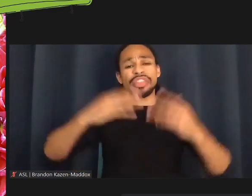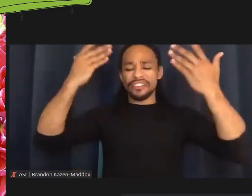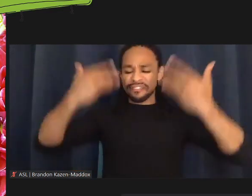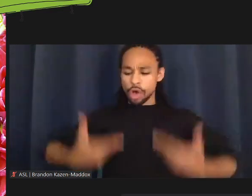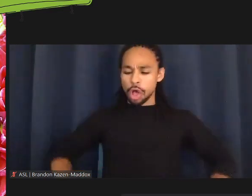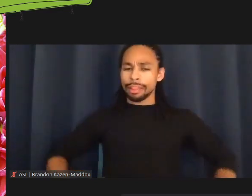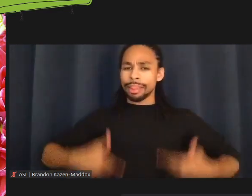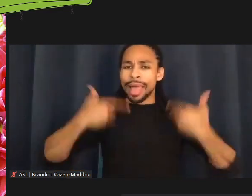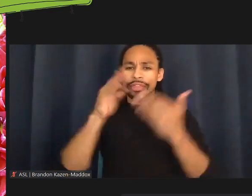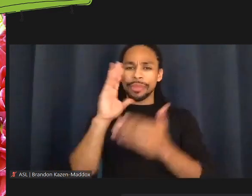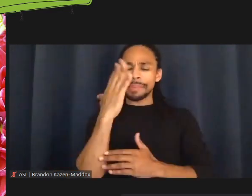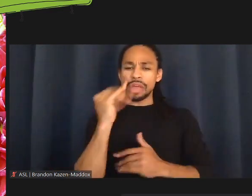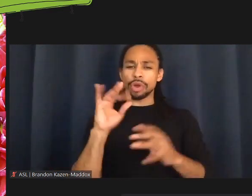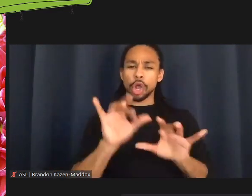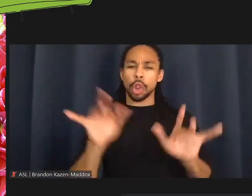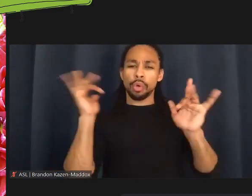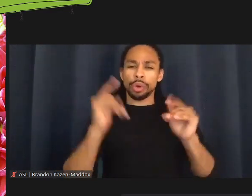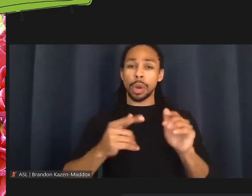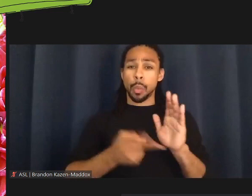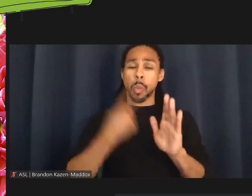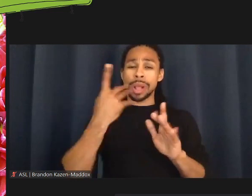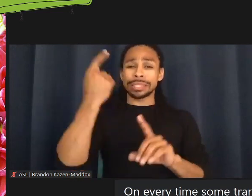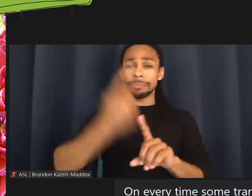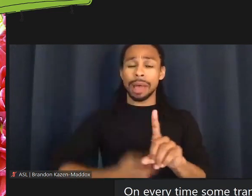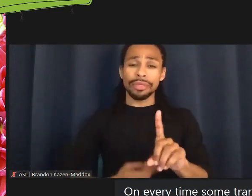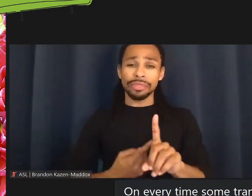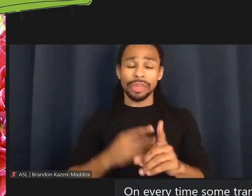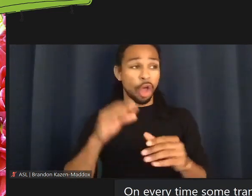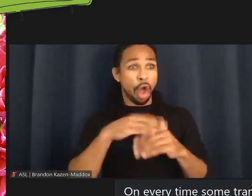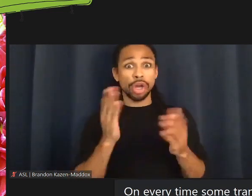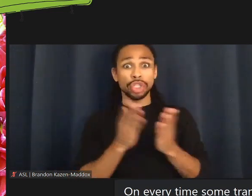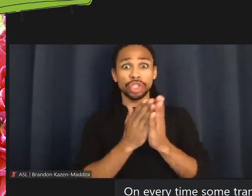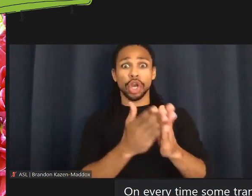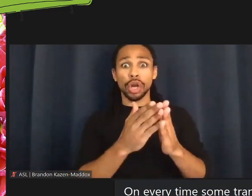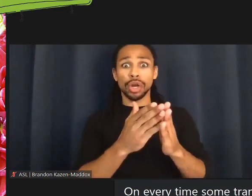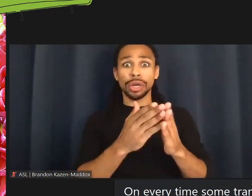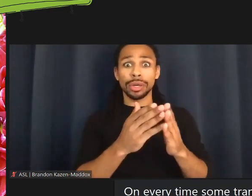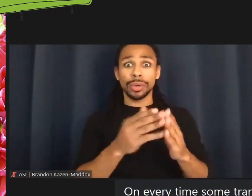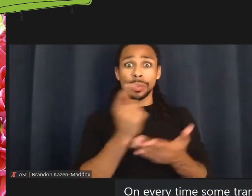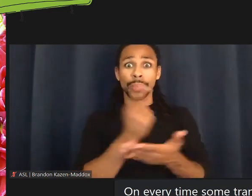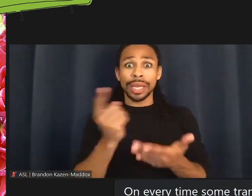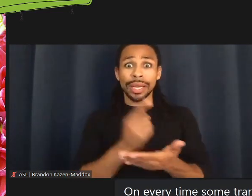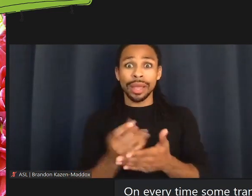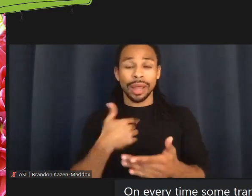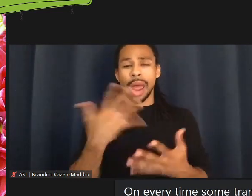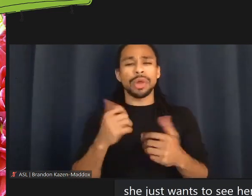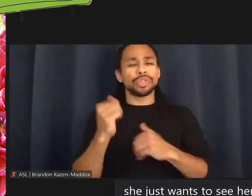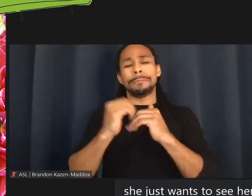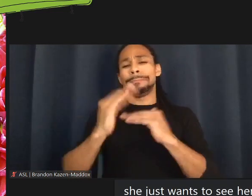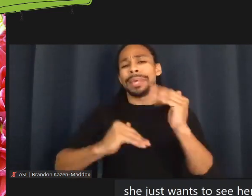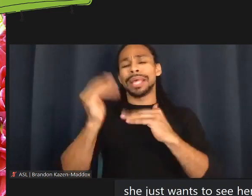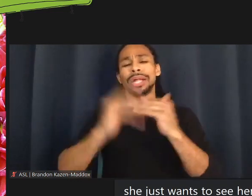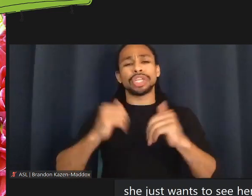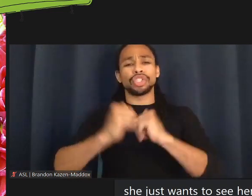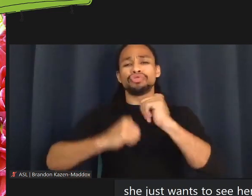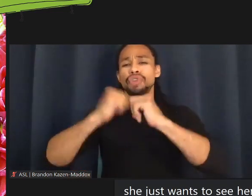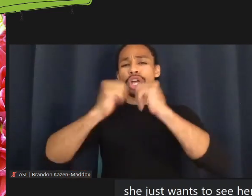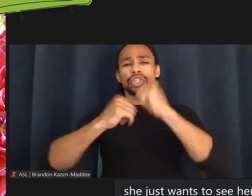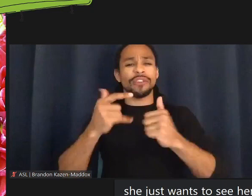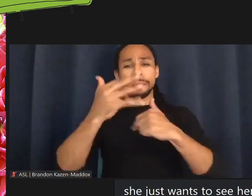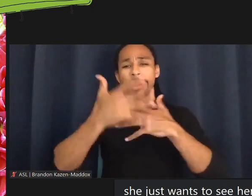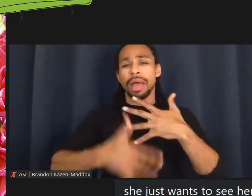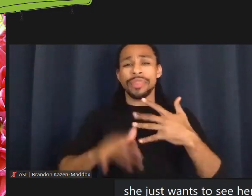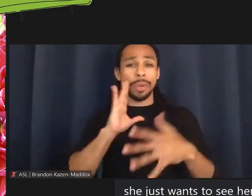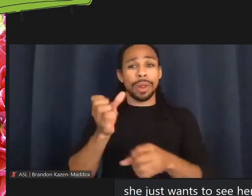month, I want to announce Shark Week, and I want to build a structure of blood that would make Rapunzel